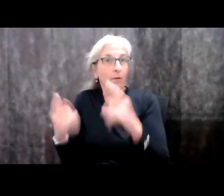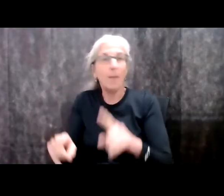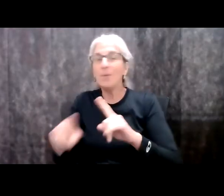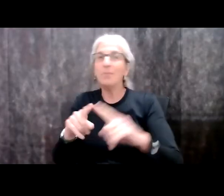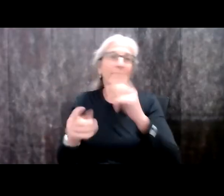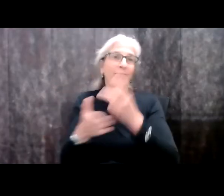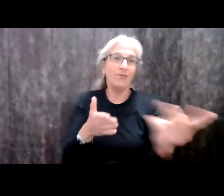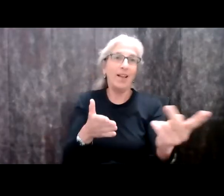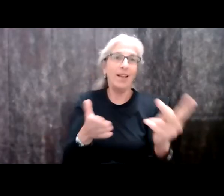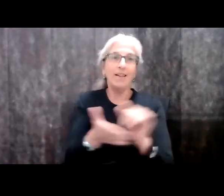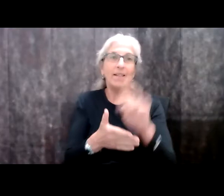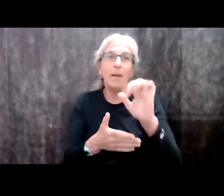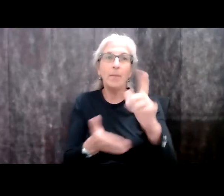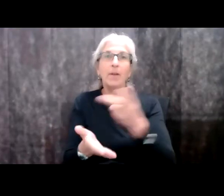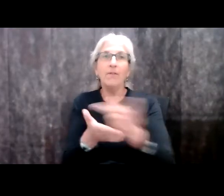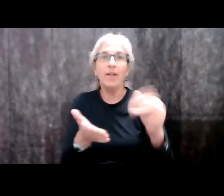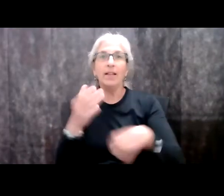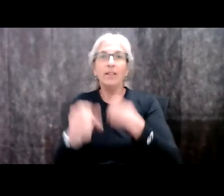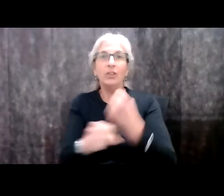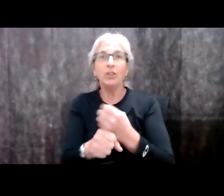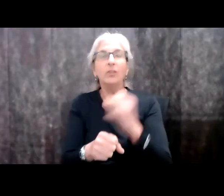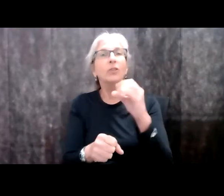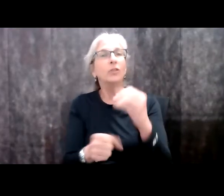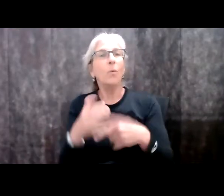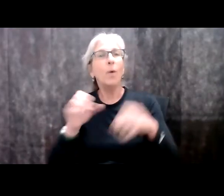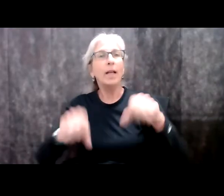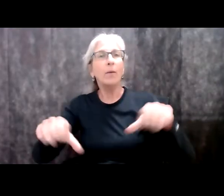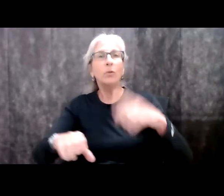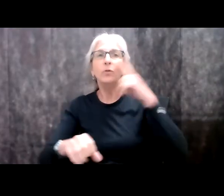with education, especially inclusive education for folks with disabilities.